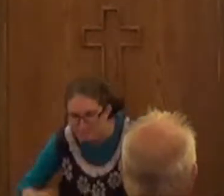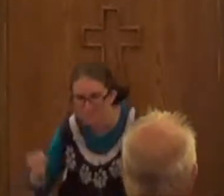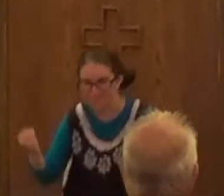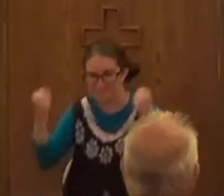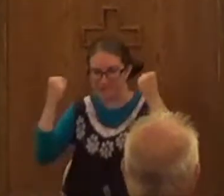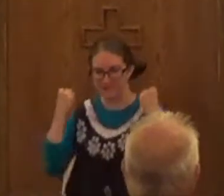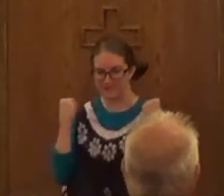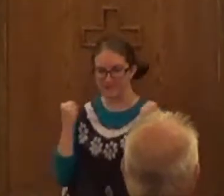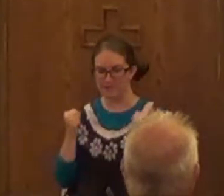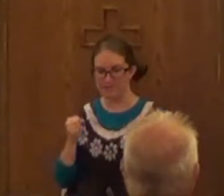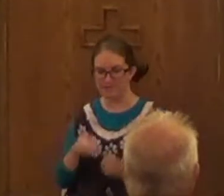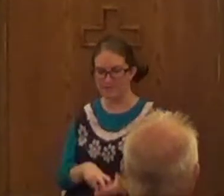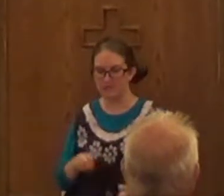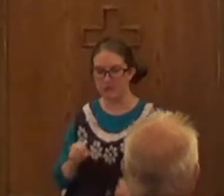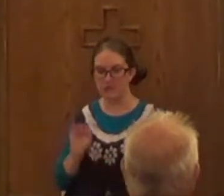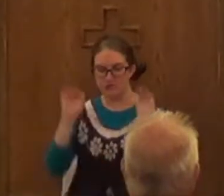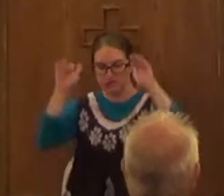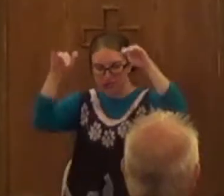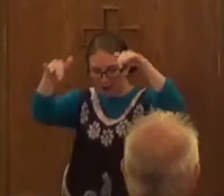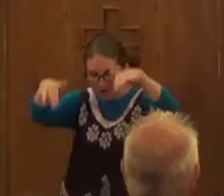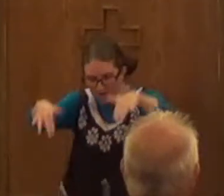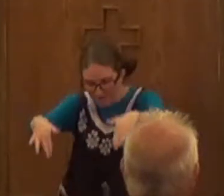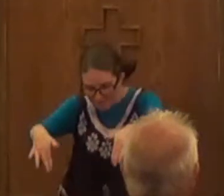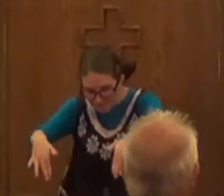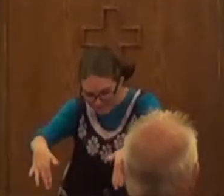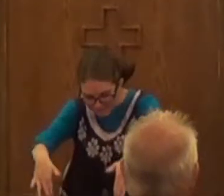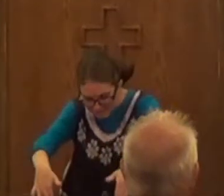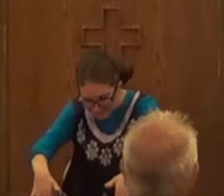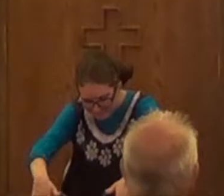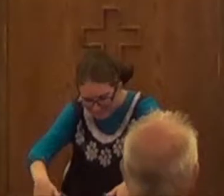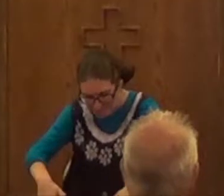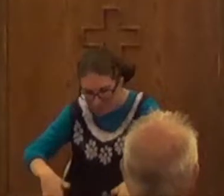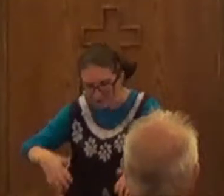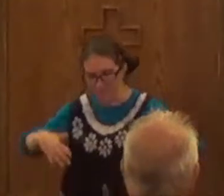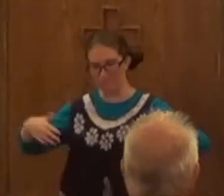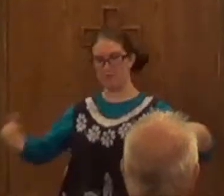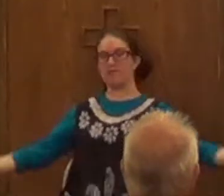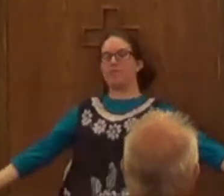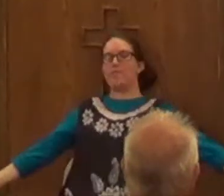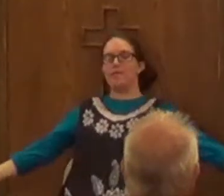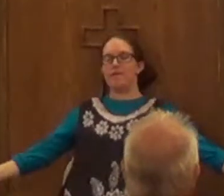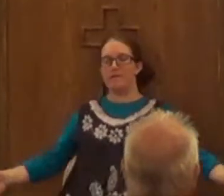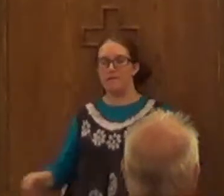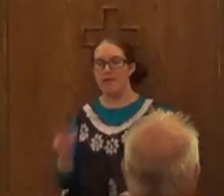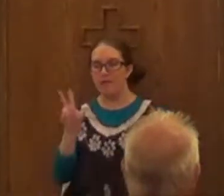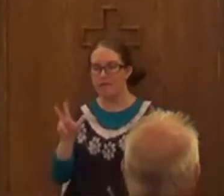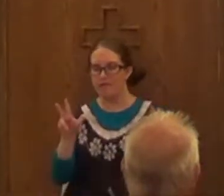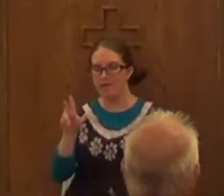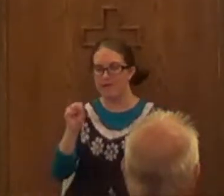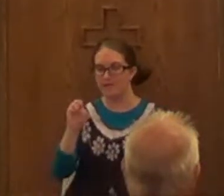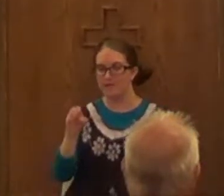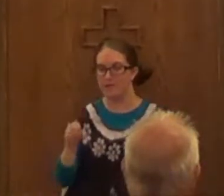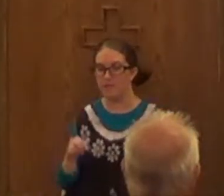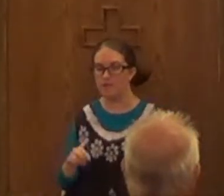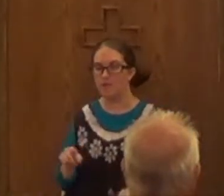on that trampoline, and I dive off in. I land on my back, and in about 3 seconds, it was like slow motion. I